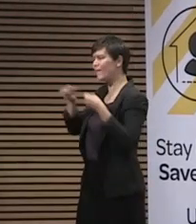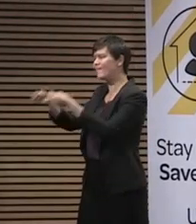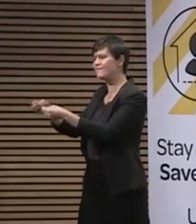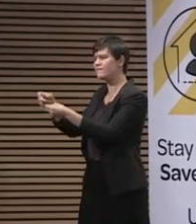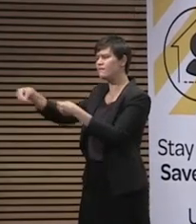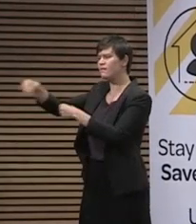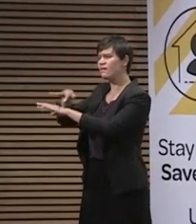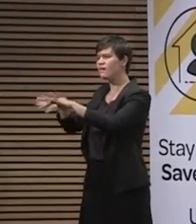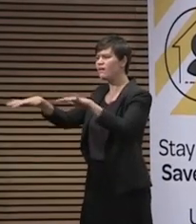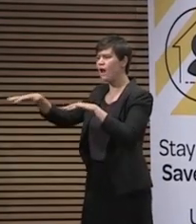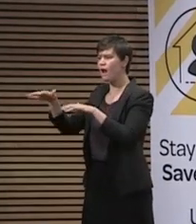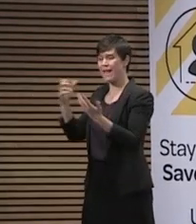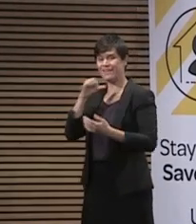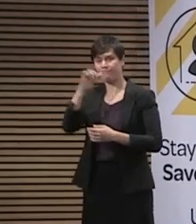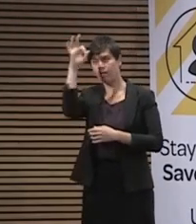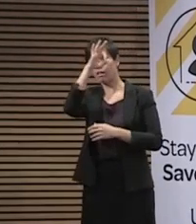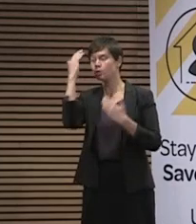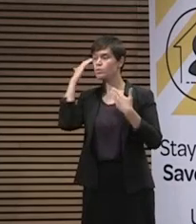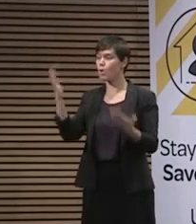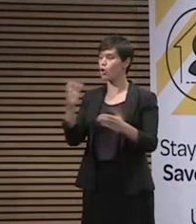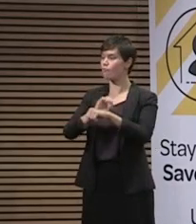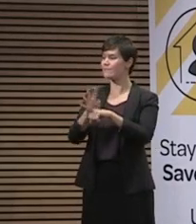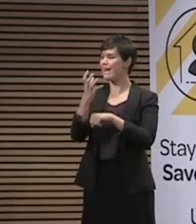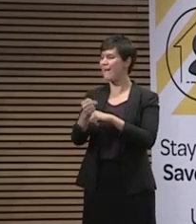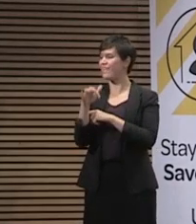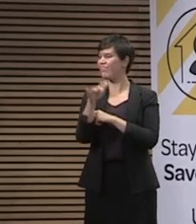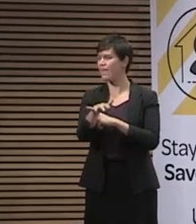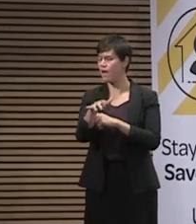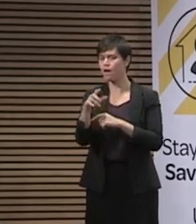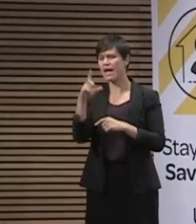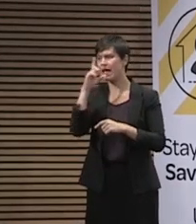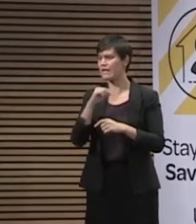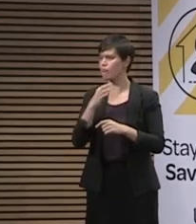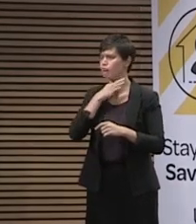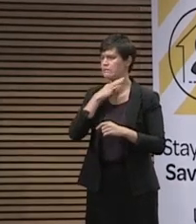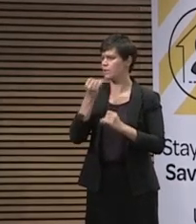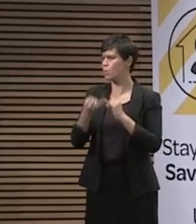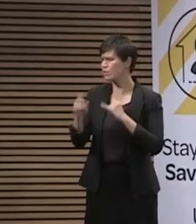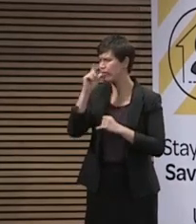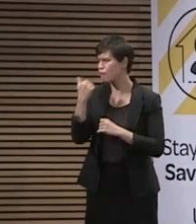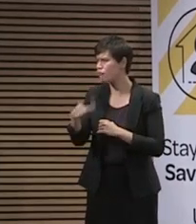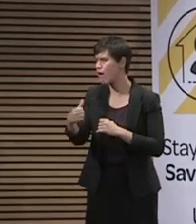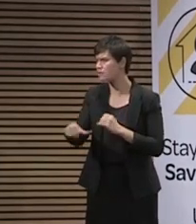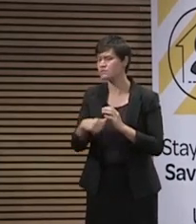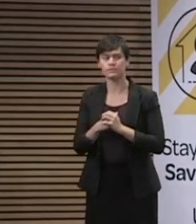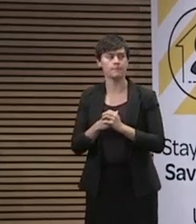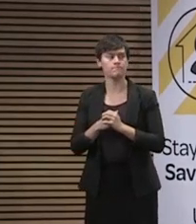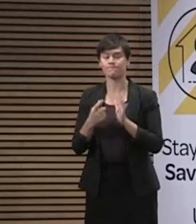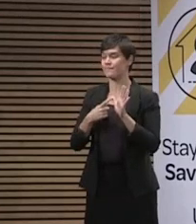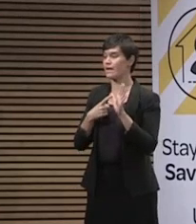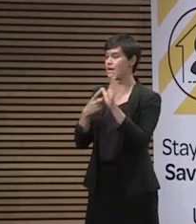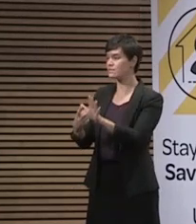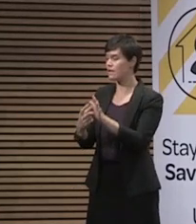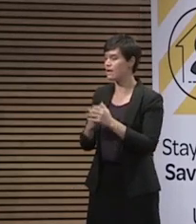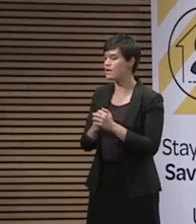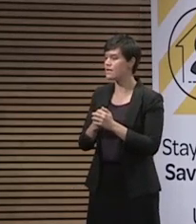that the COVID-19 is in the hospital? Sure. So what we have advised all our hospital workers and what they are working